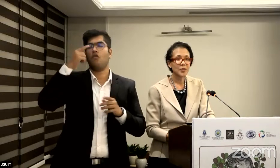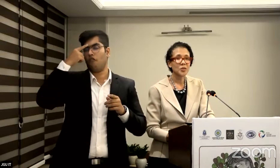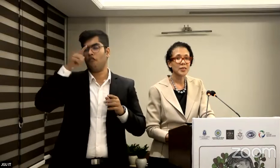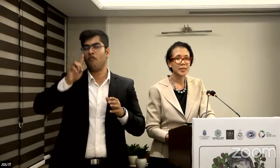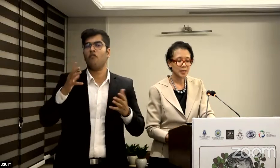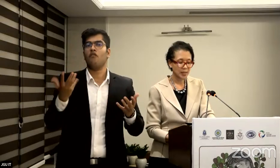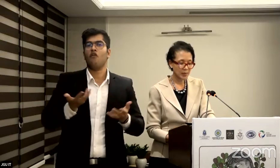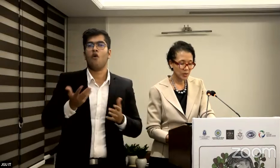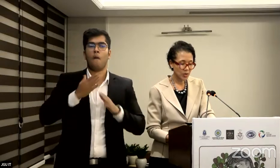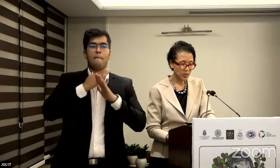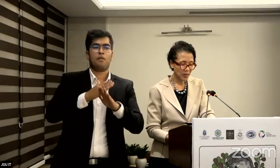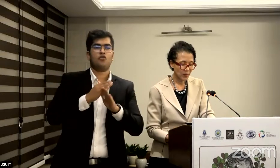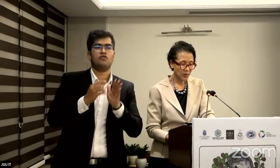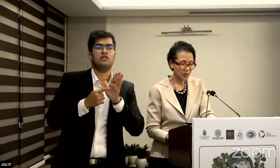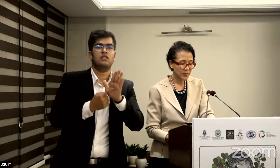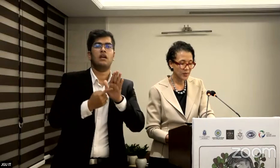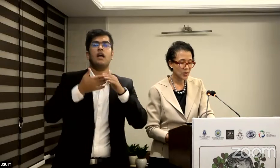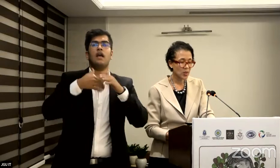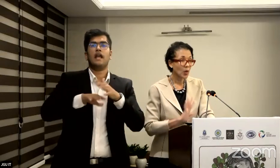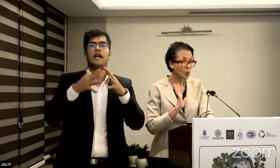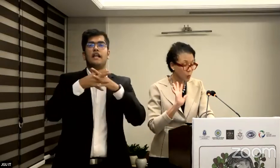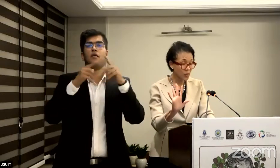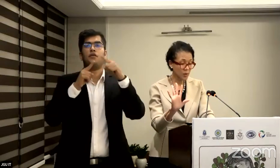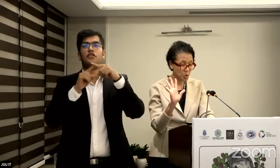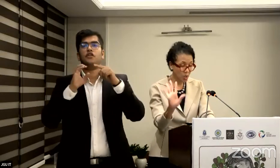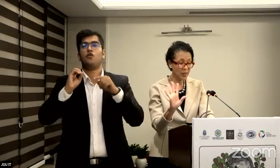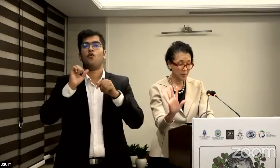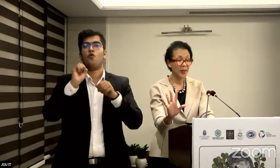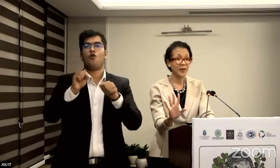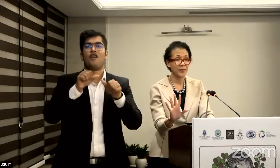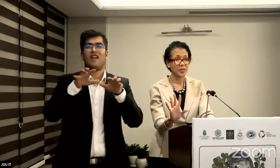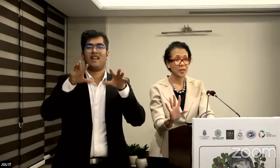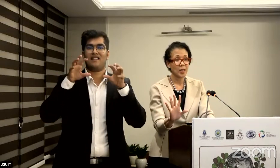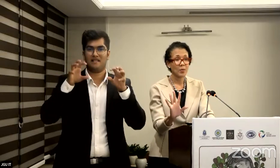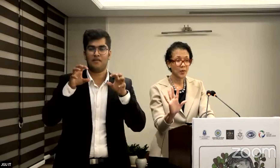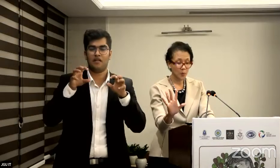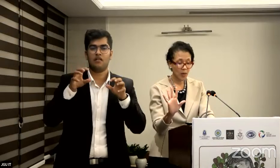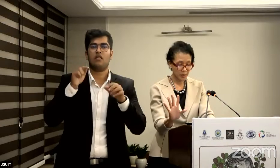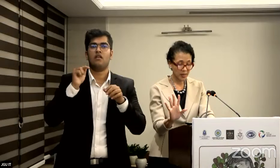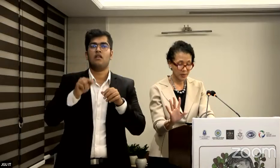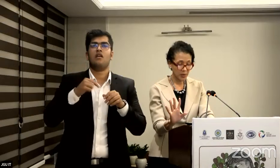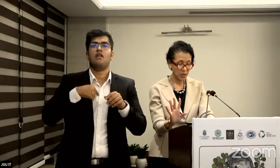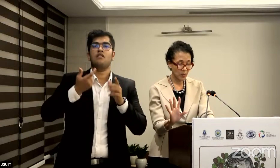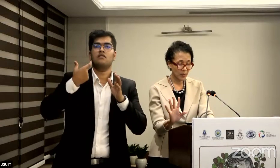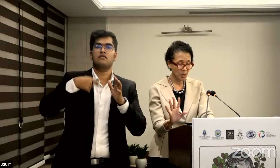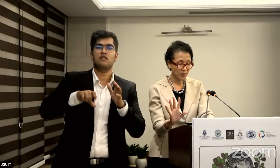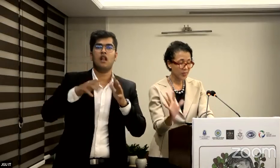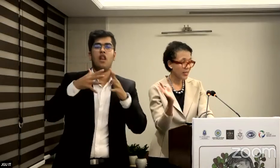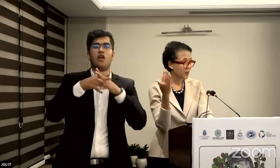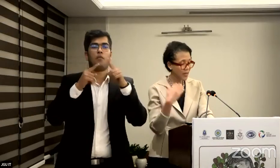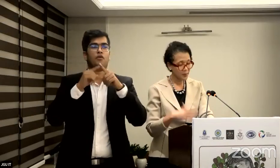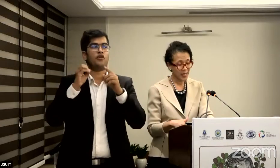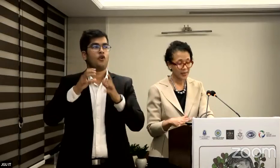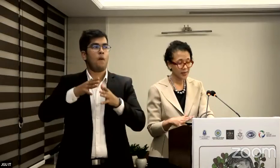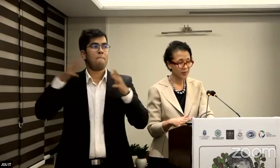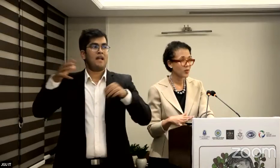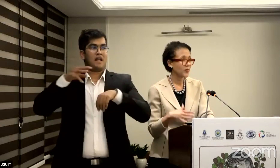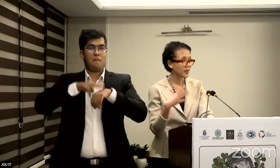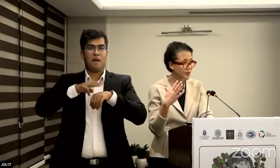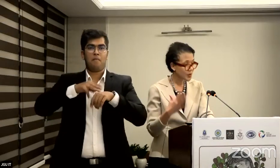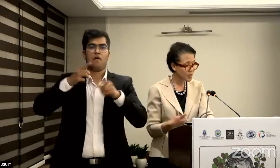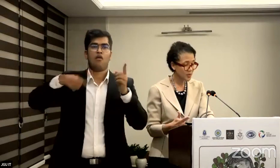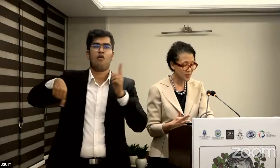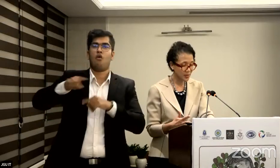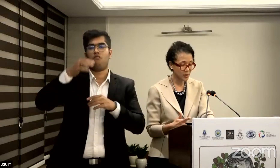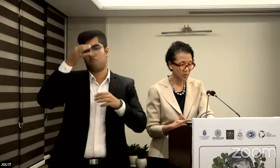more centrally into the WTO-covered agreements were strongly rebuffed by the broader WTO membership, dating right back to the